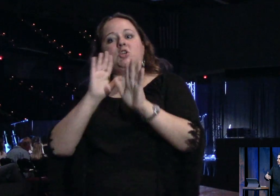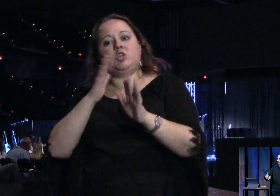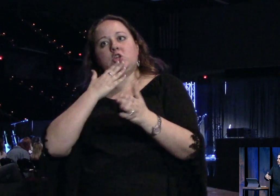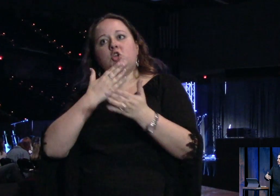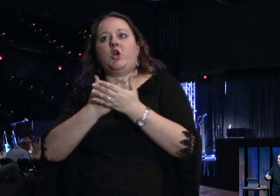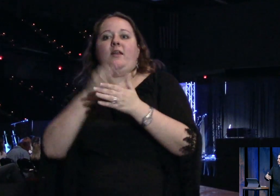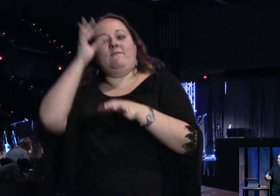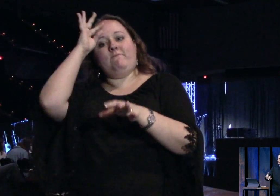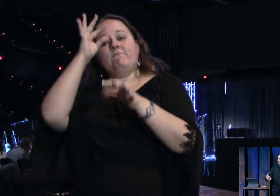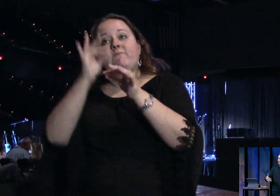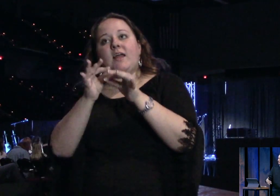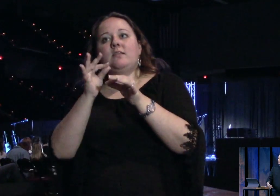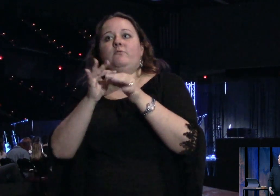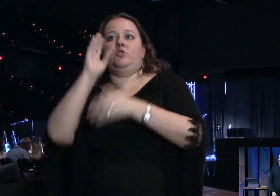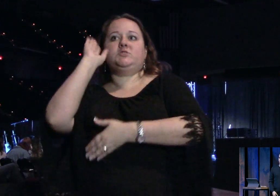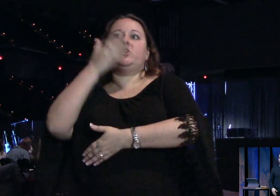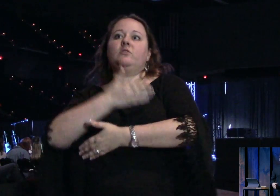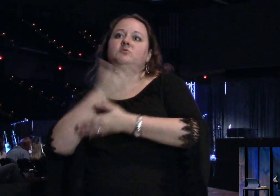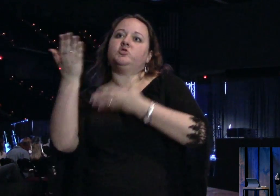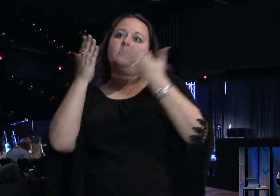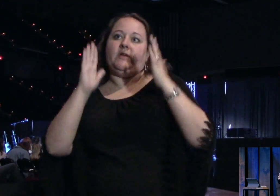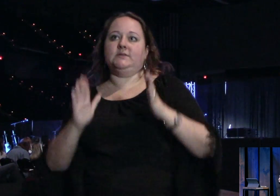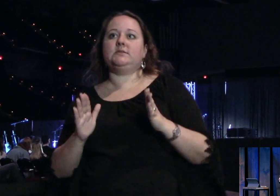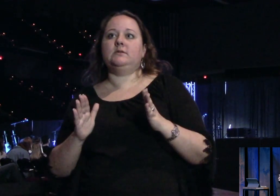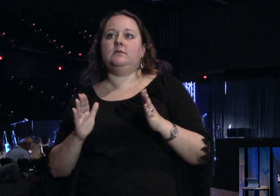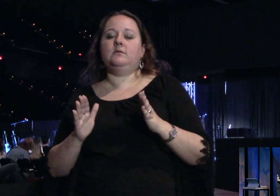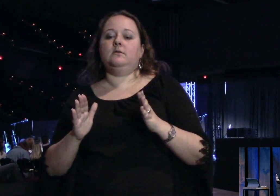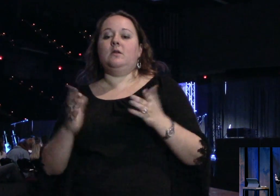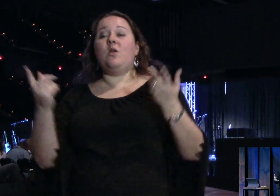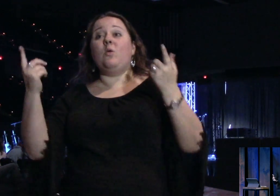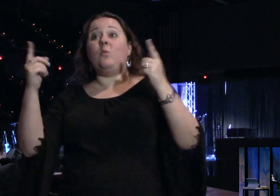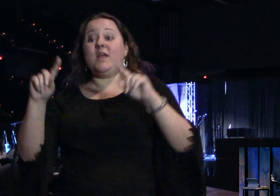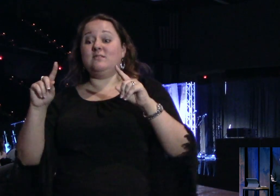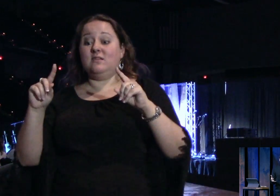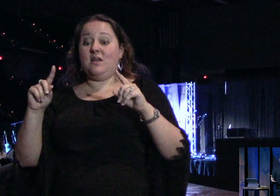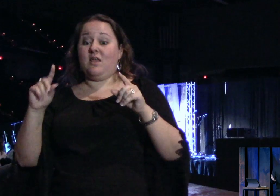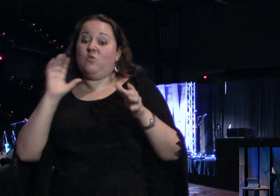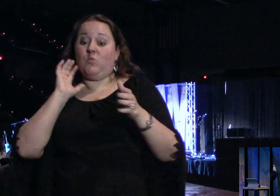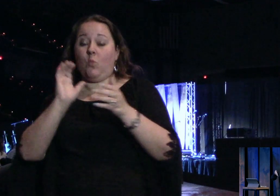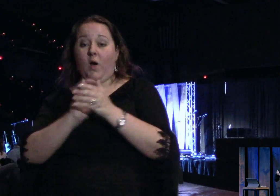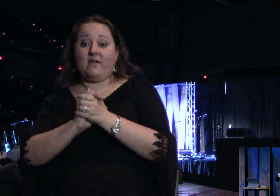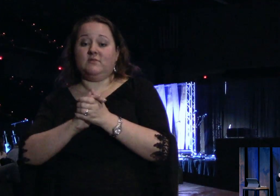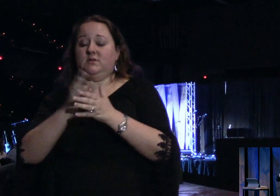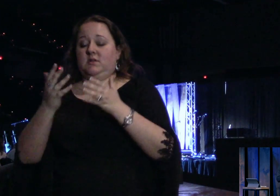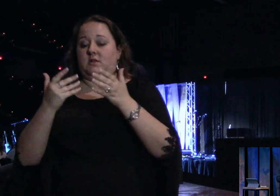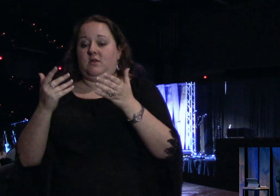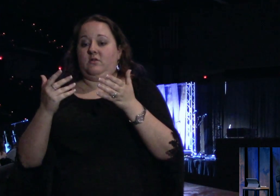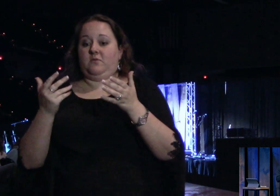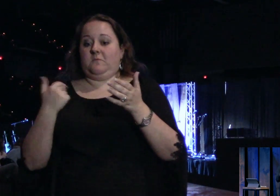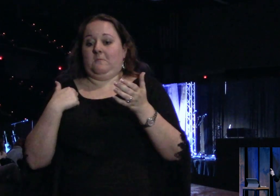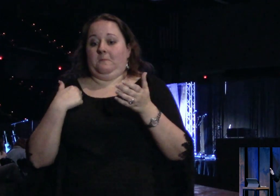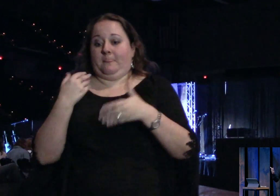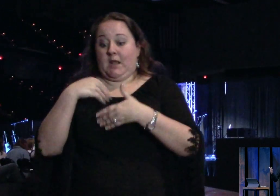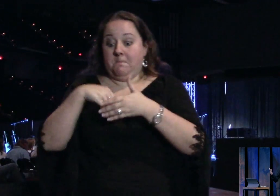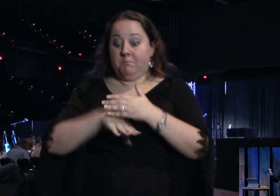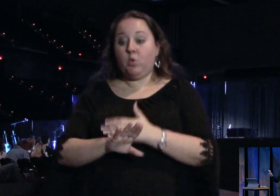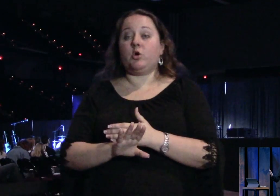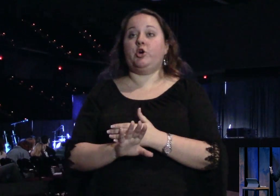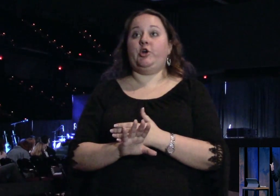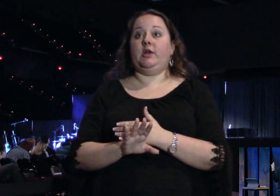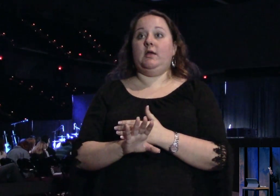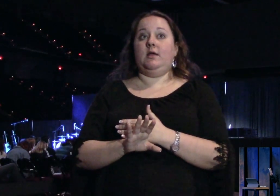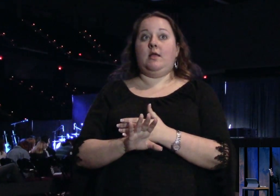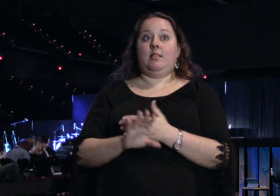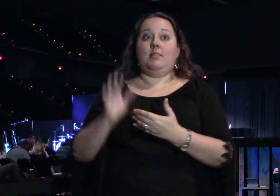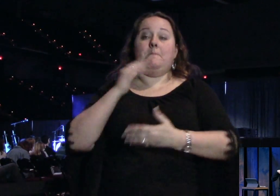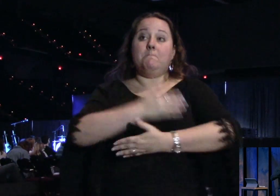servant." Or when you have your first child, and you see that child, and he or she has only been in this